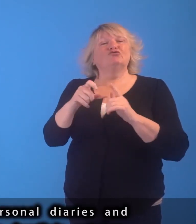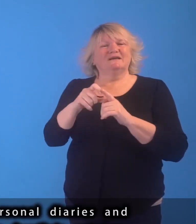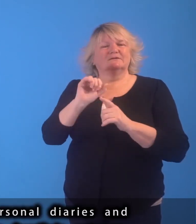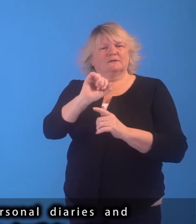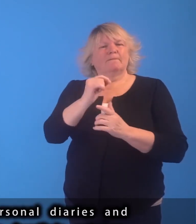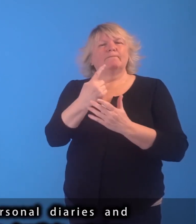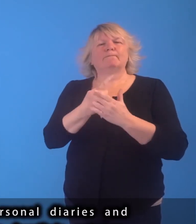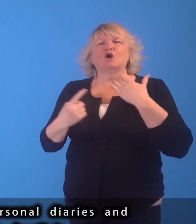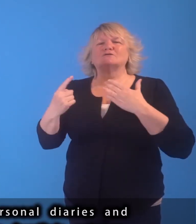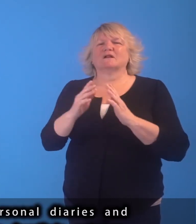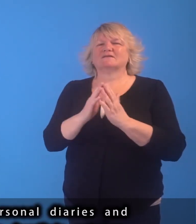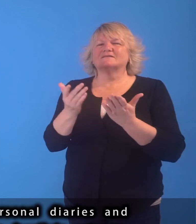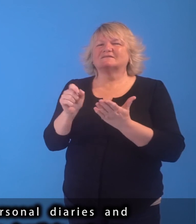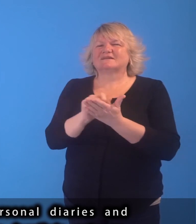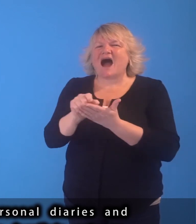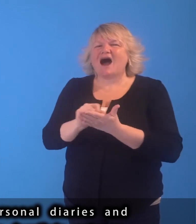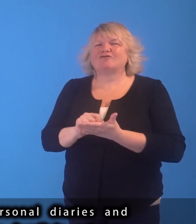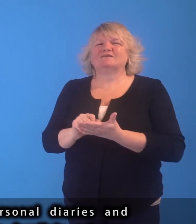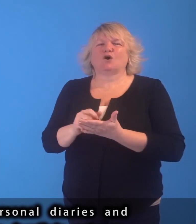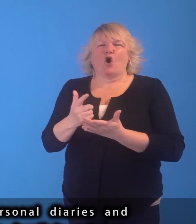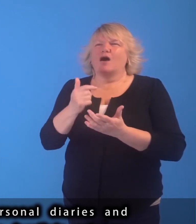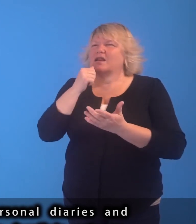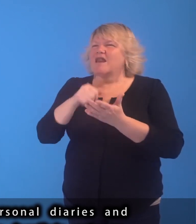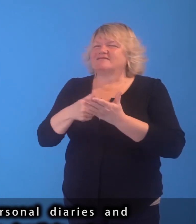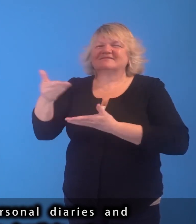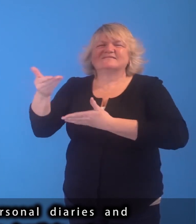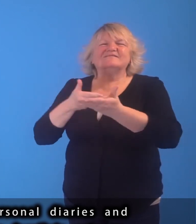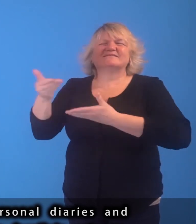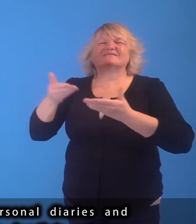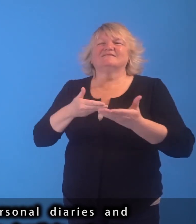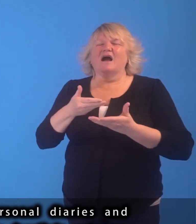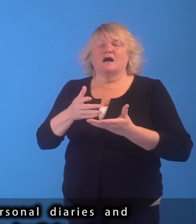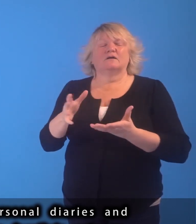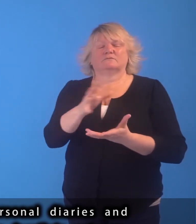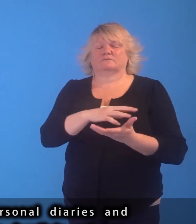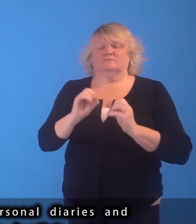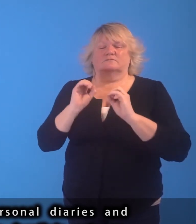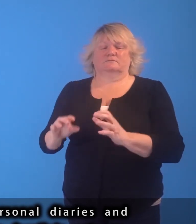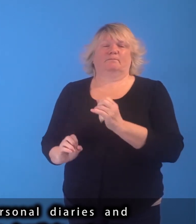which was designed to be sat astride and which supported the chest.